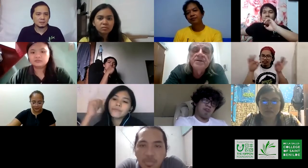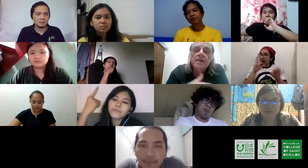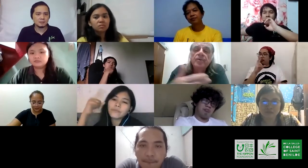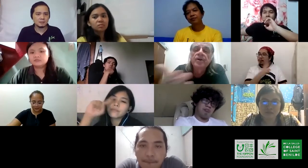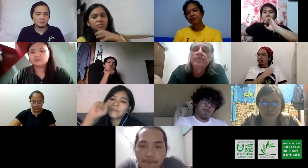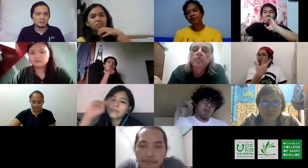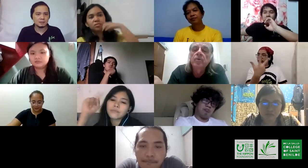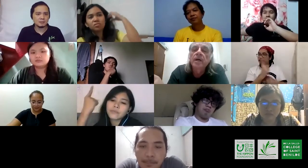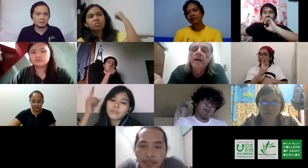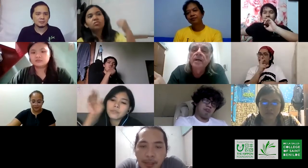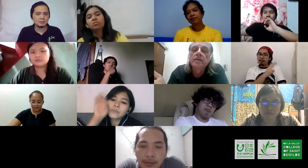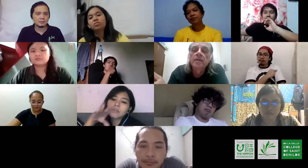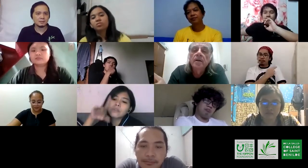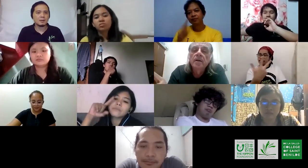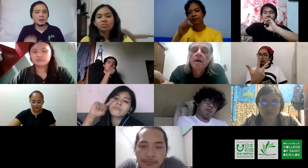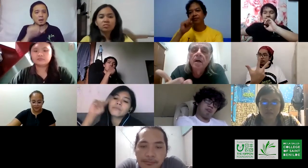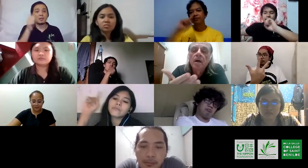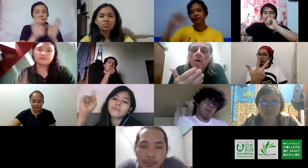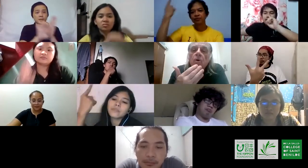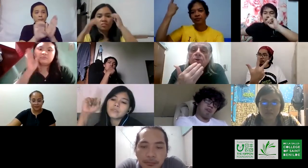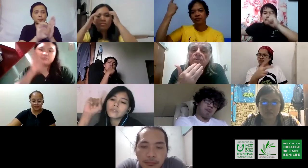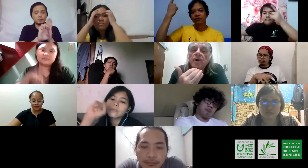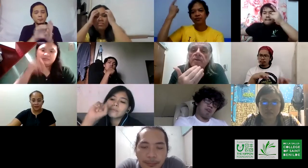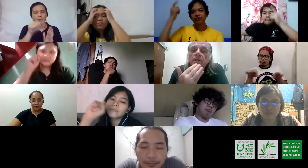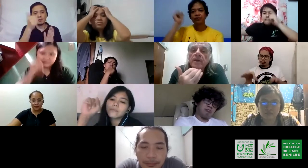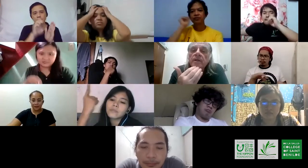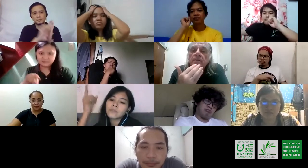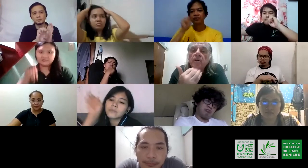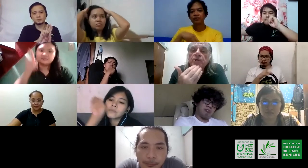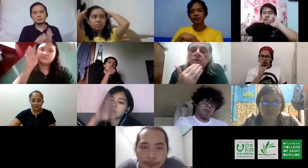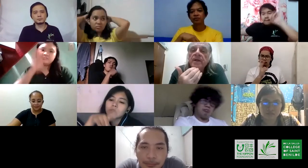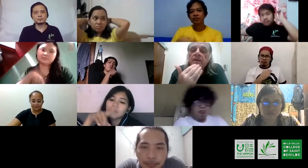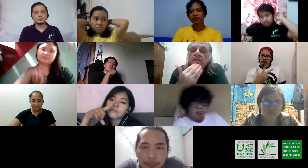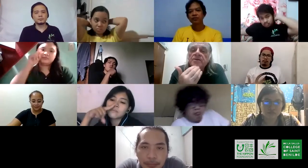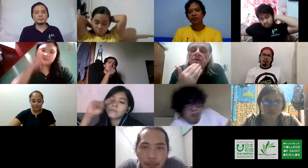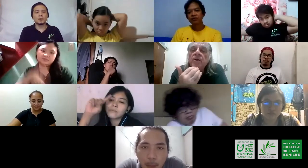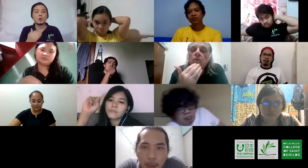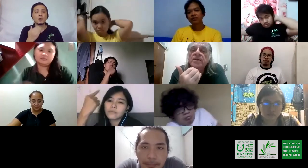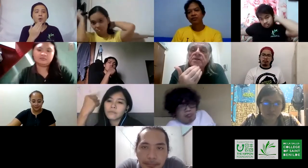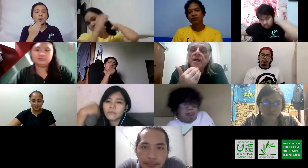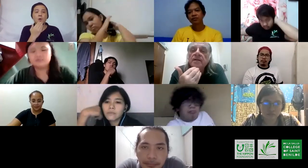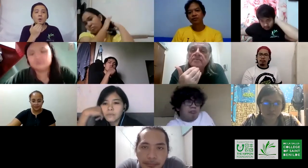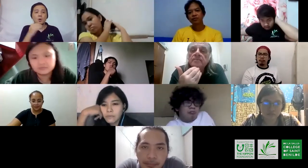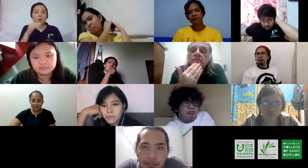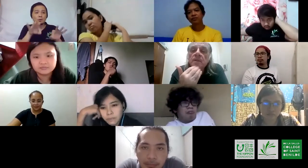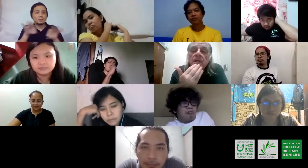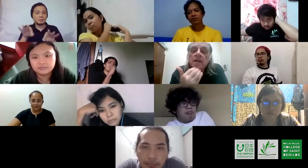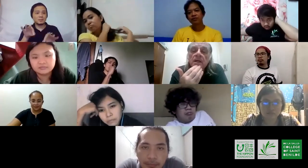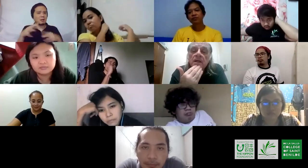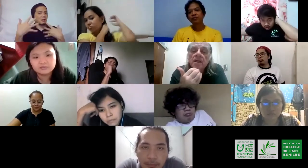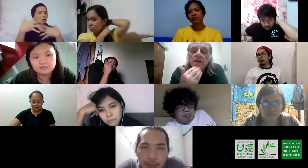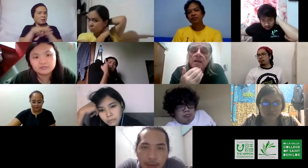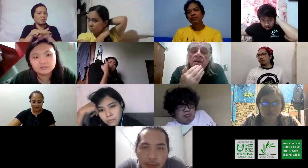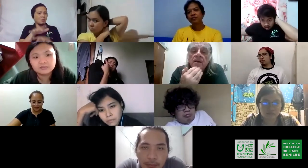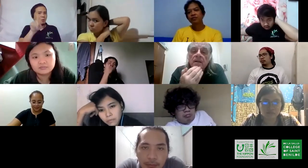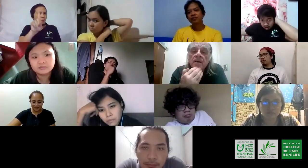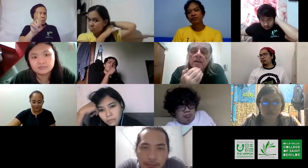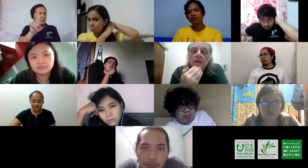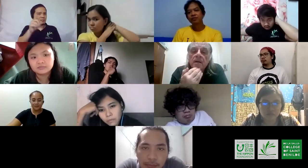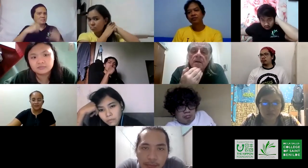So for example, if you look at older brother in Ho Chi Minh, it's only one sign.